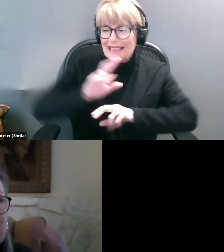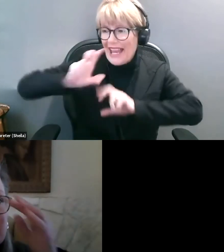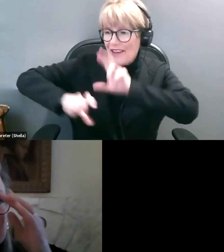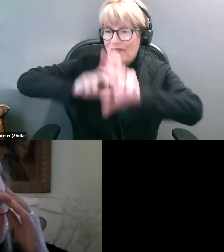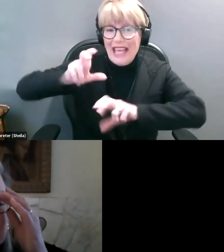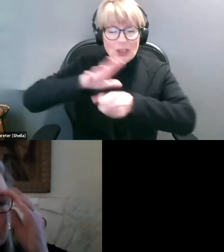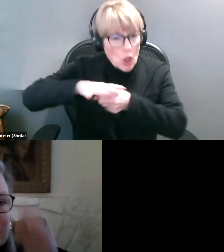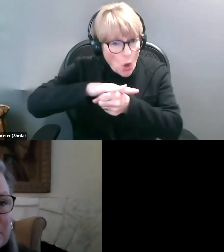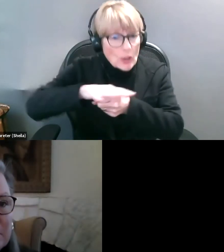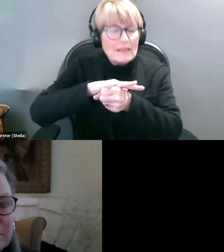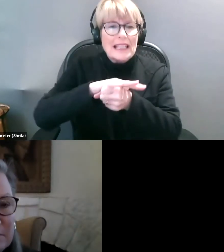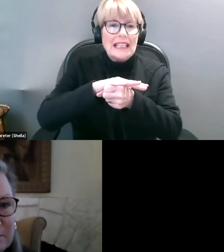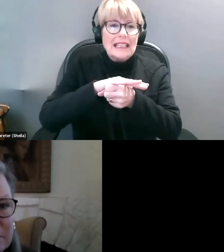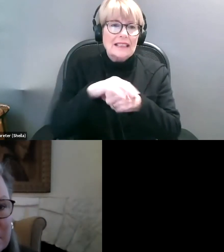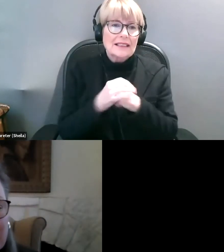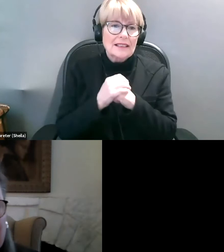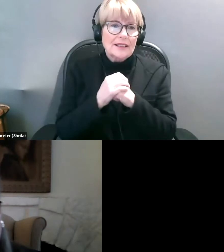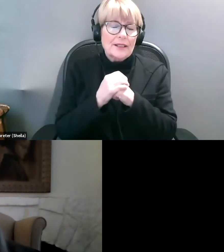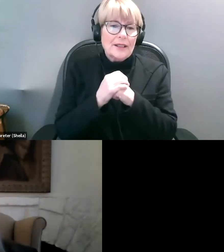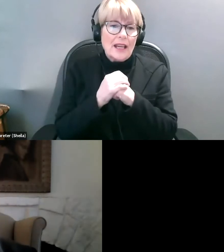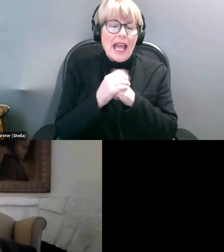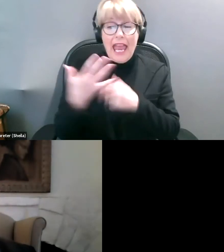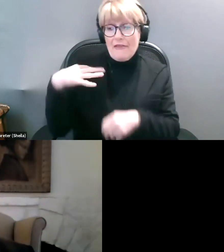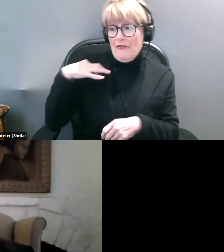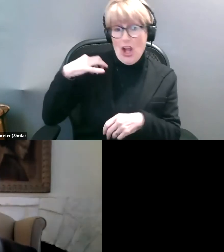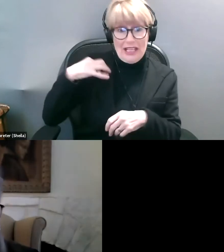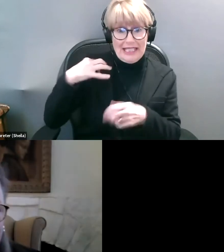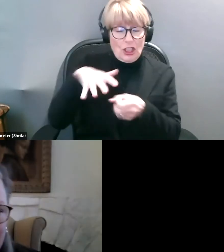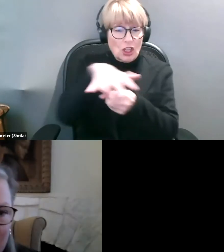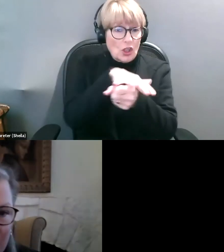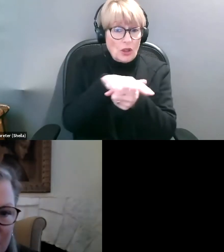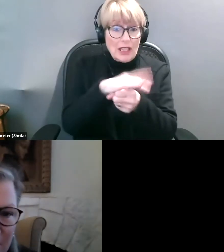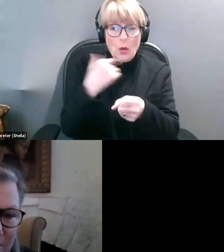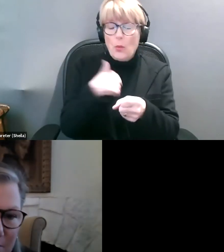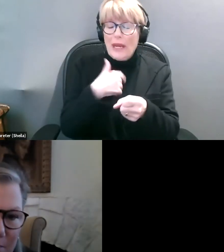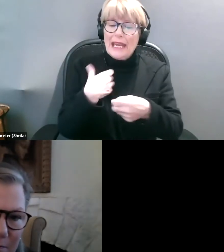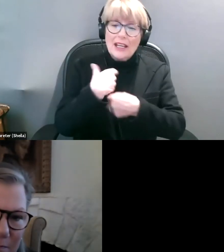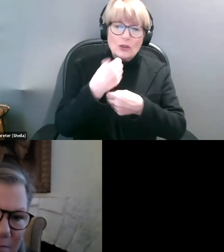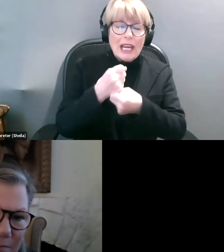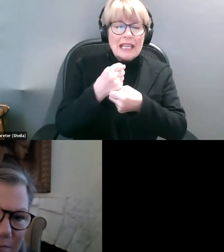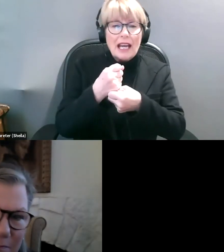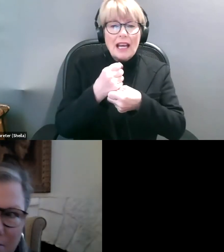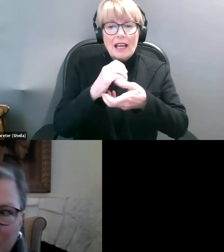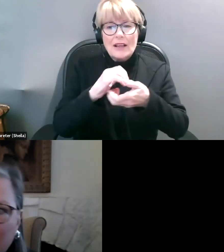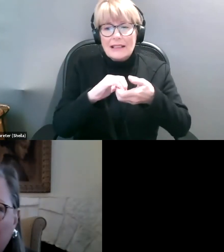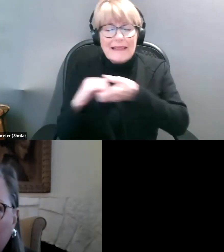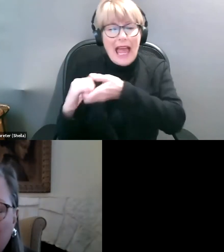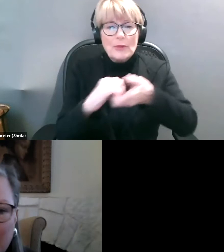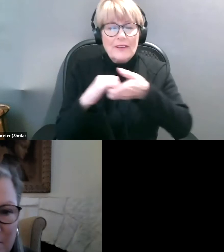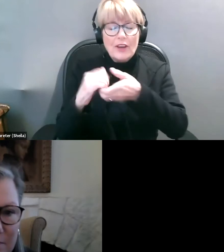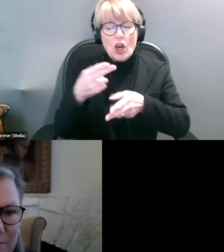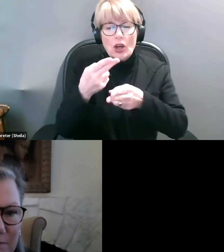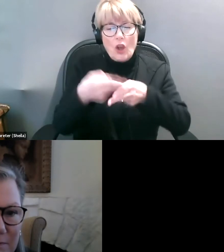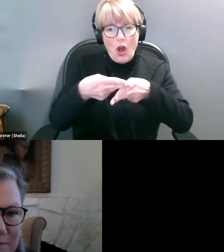and to volunteer locally. And we created a collaborative called Westside United, which we'll talk about